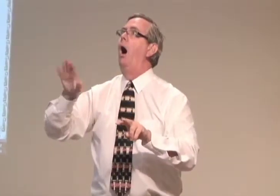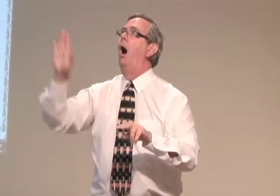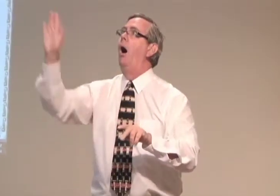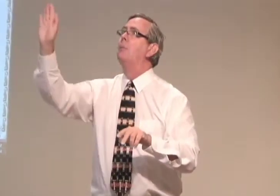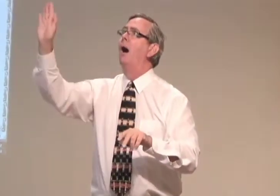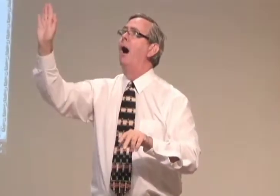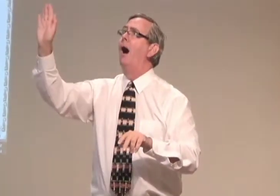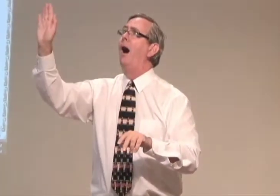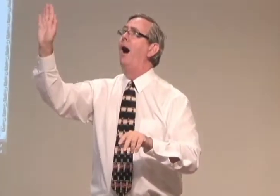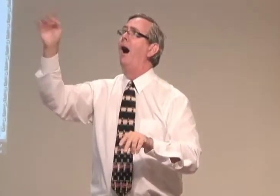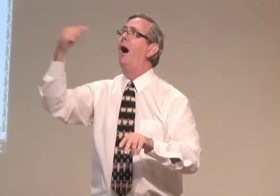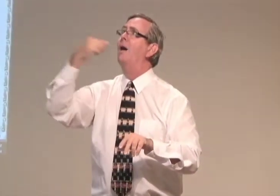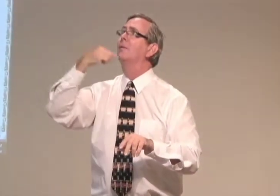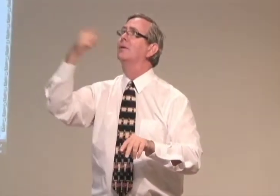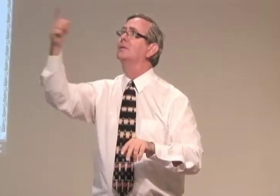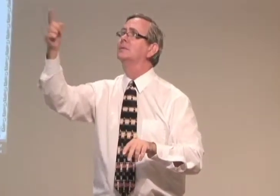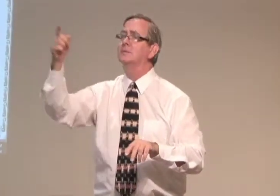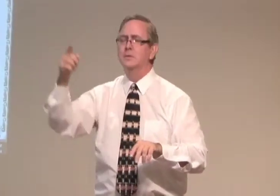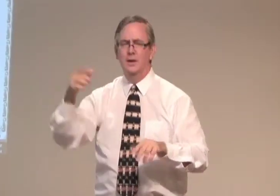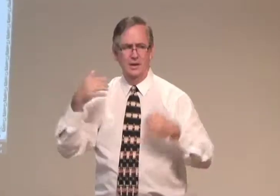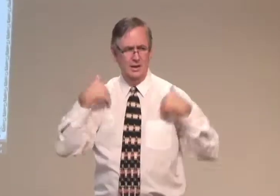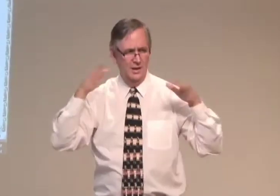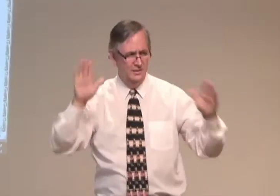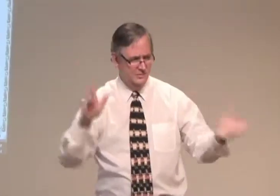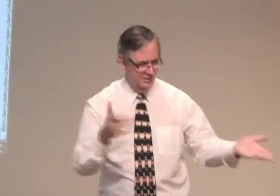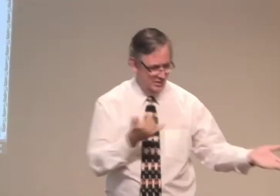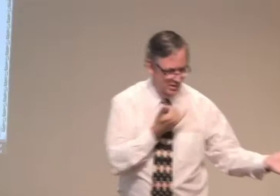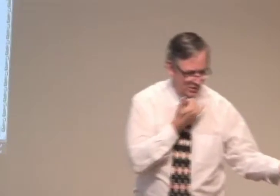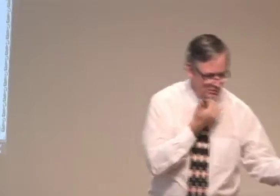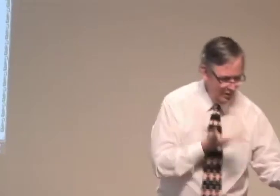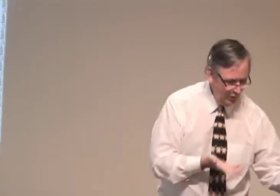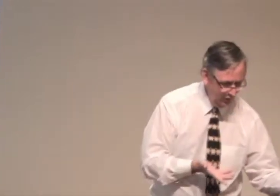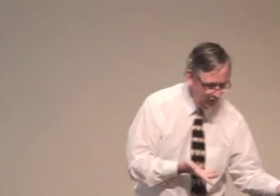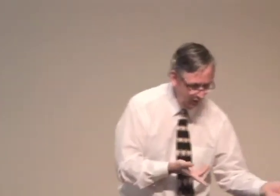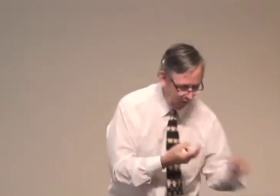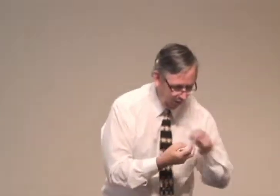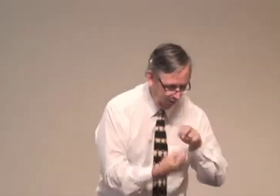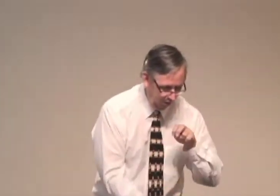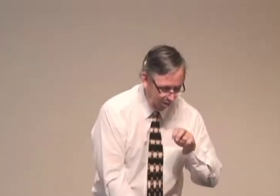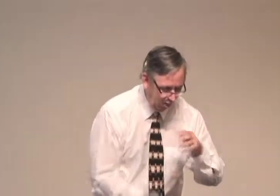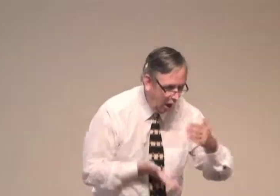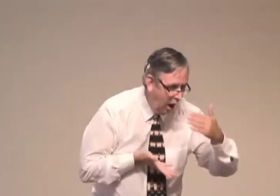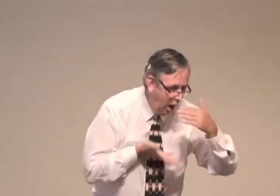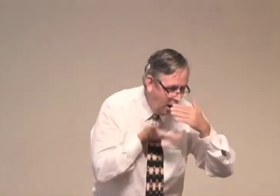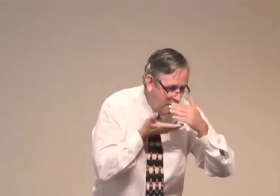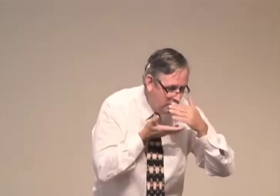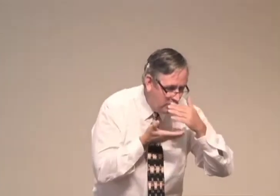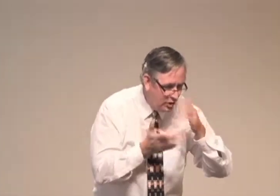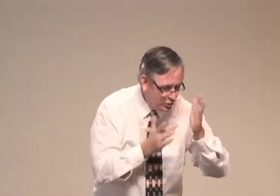disciples saw him go and they said goodbye and the angel said why stand he here dancing